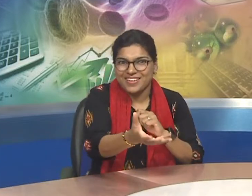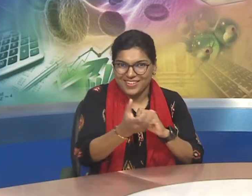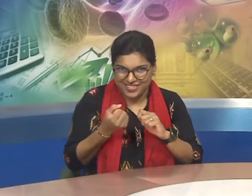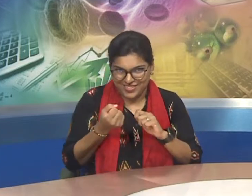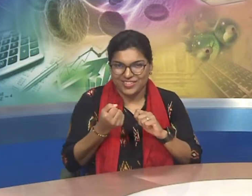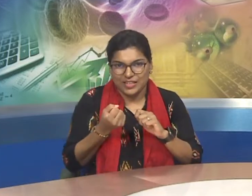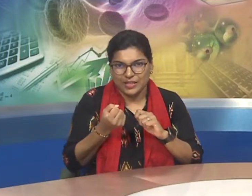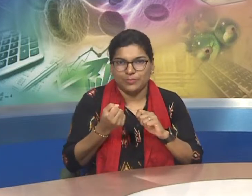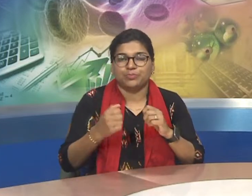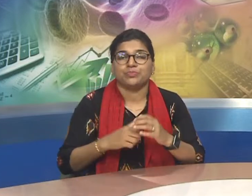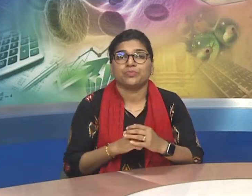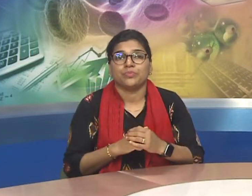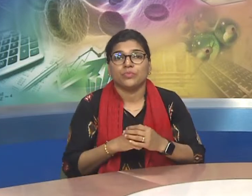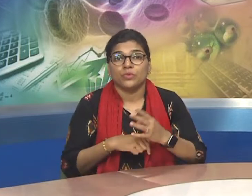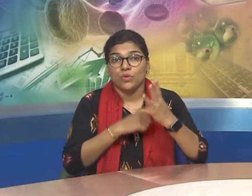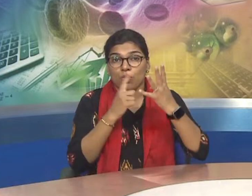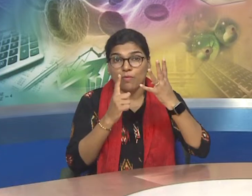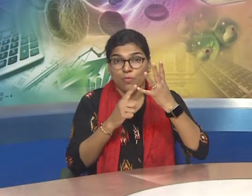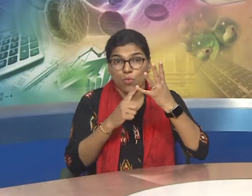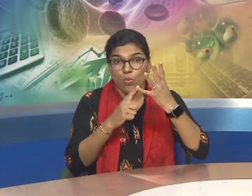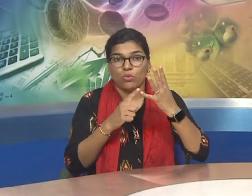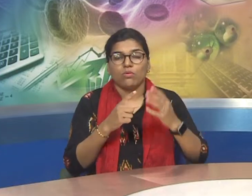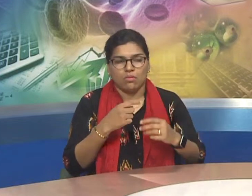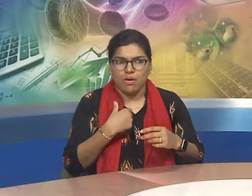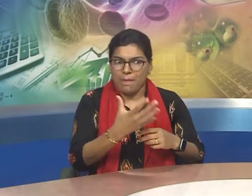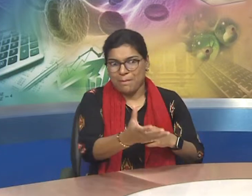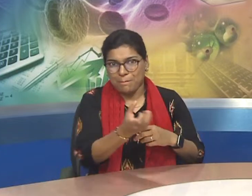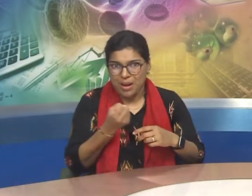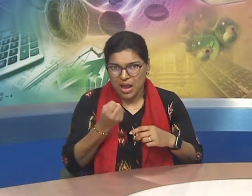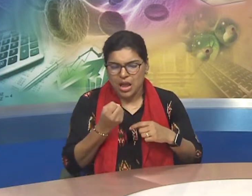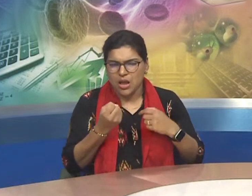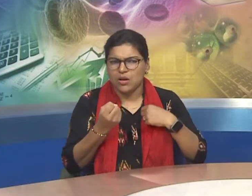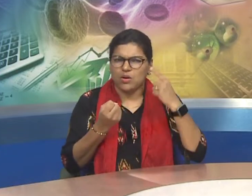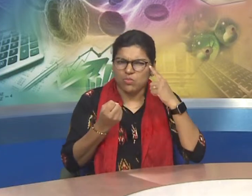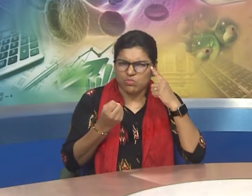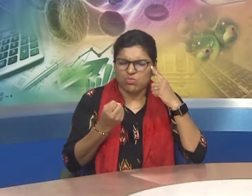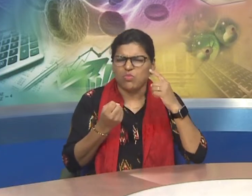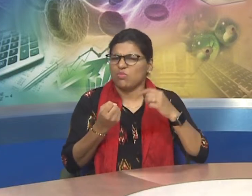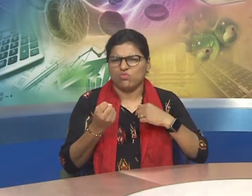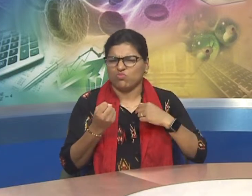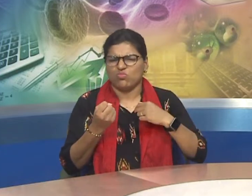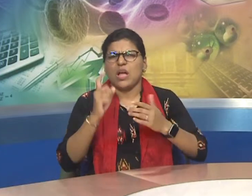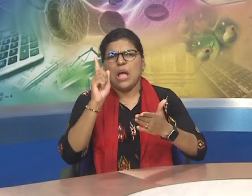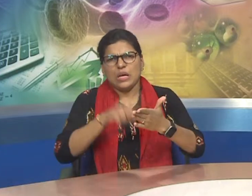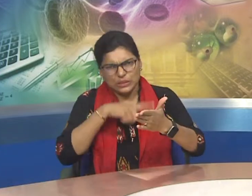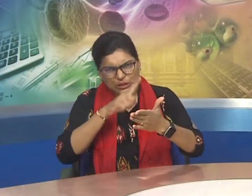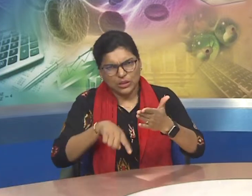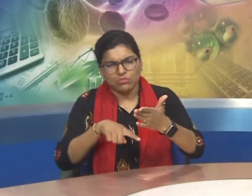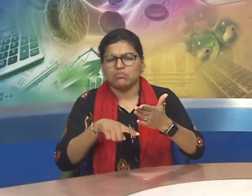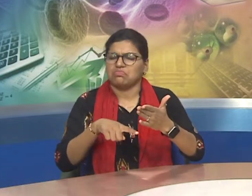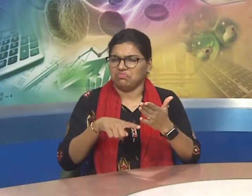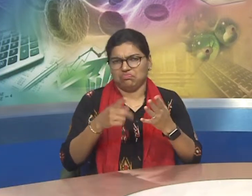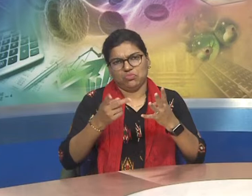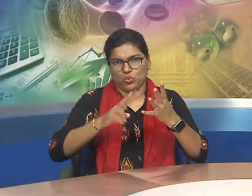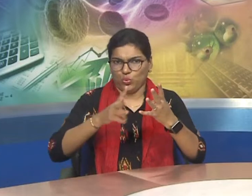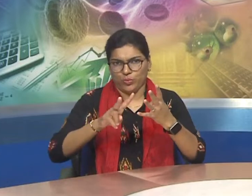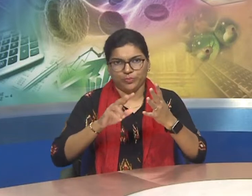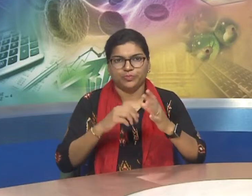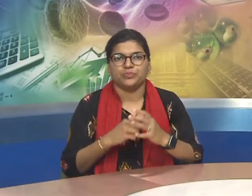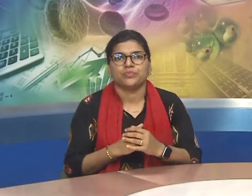Whenever documents are selected, then next to that is we need to order that. Then third is we have to create a purchase order.